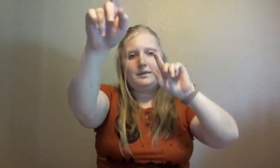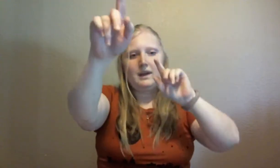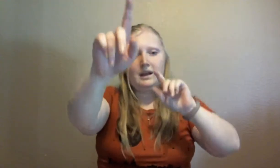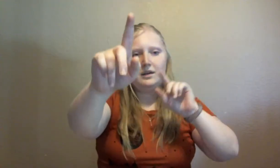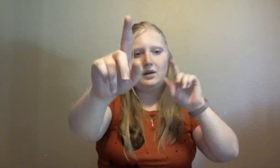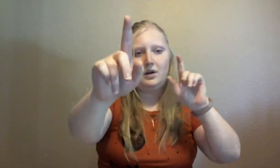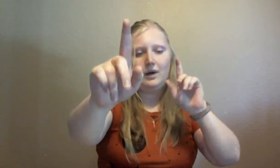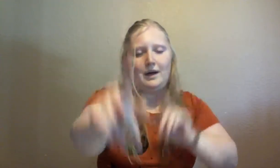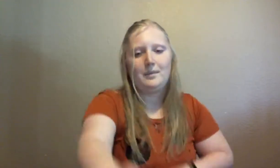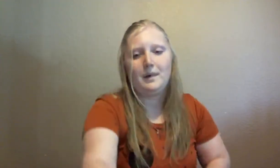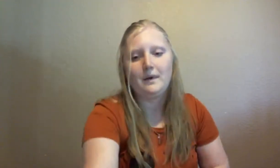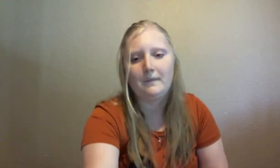you go up.